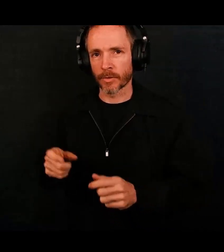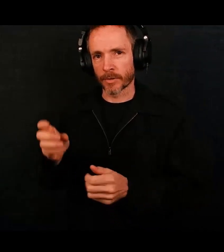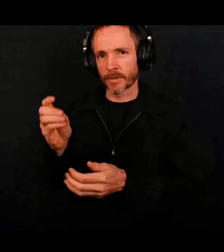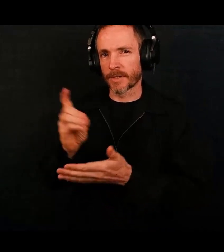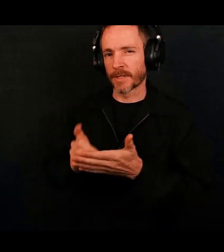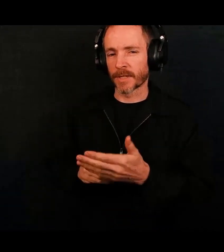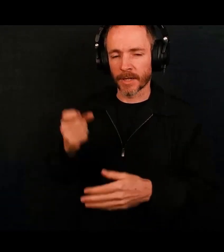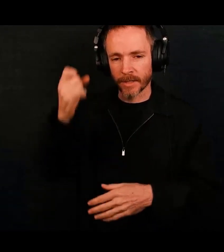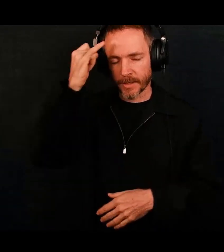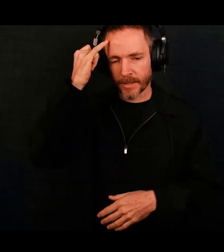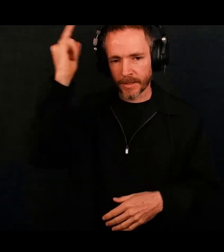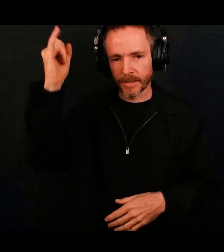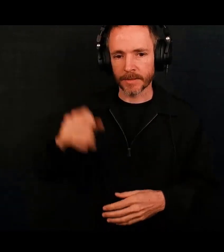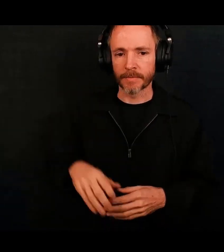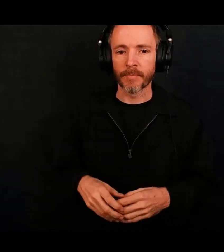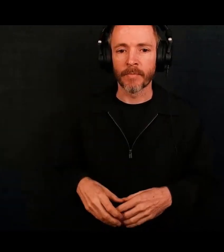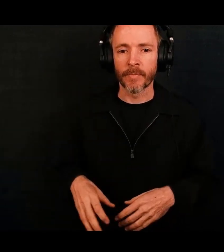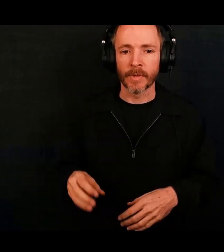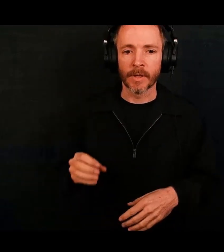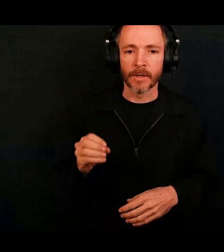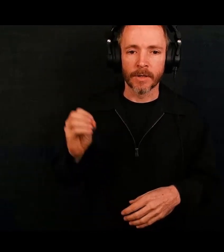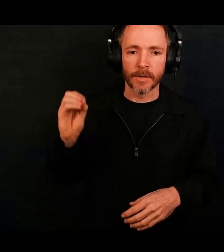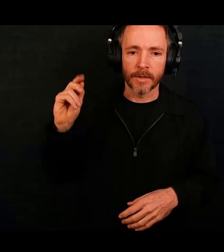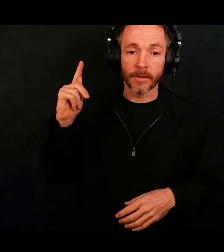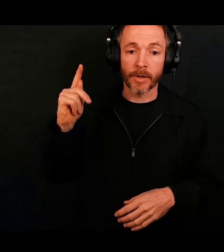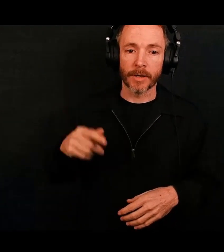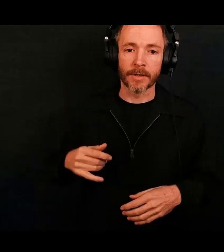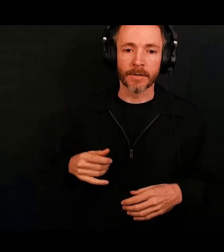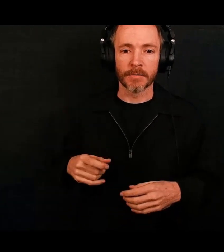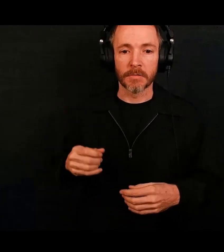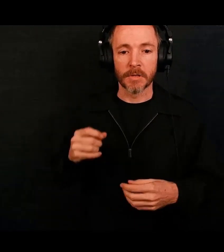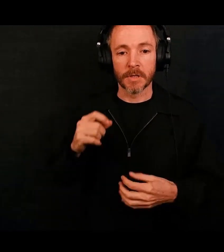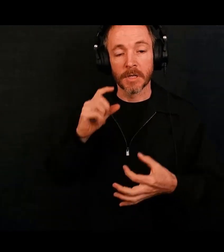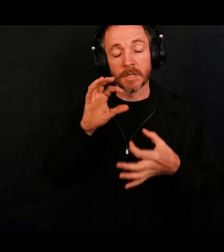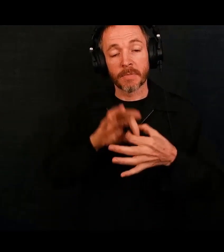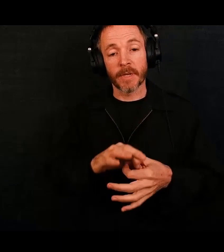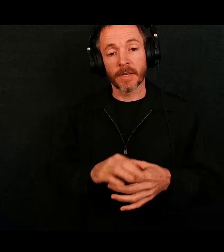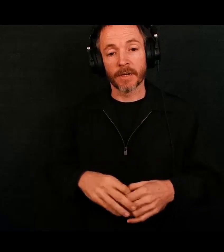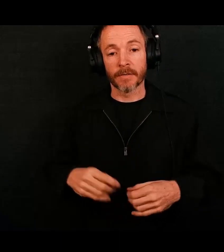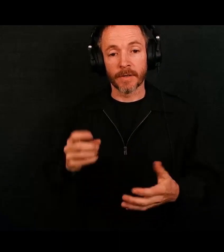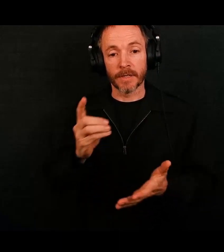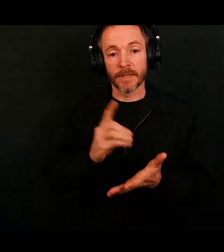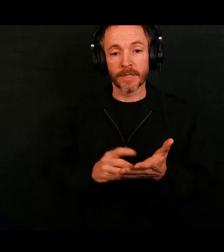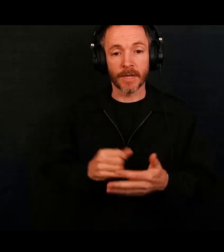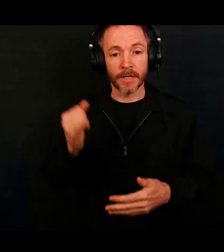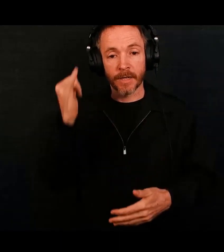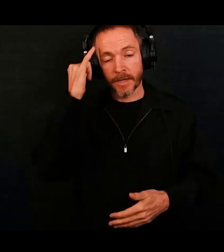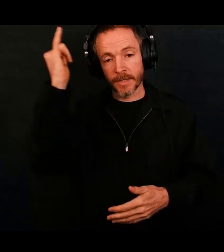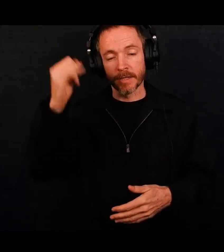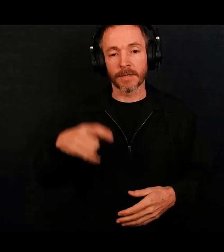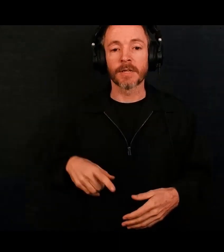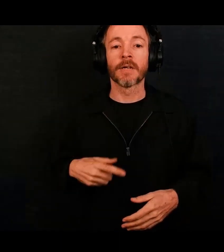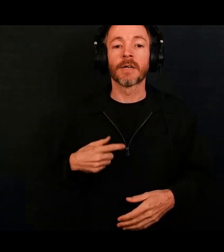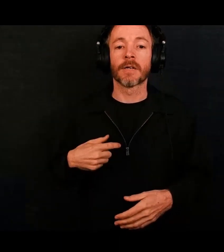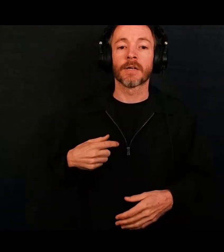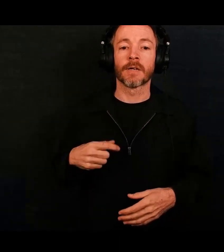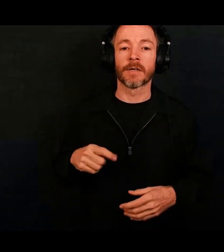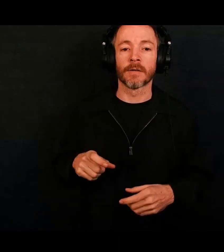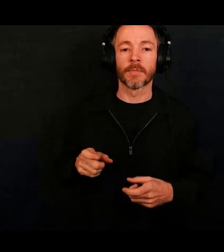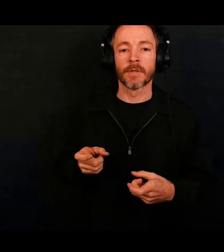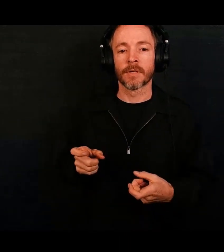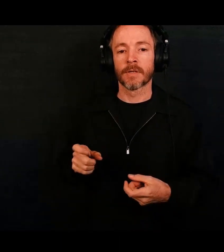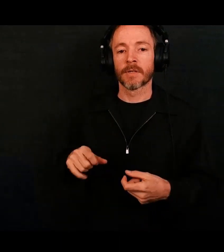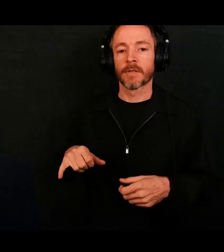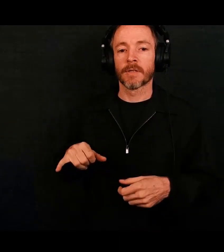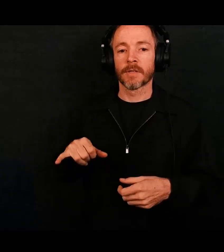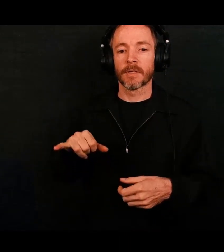That's for design ideas. Okay. Speaking of design ideas,